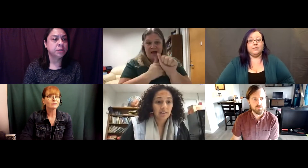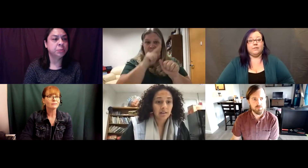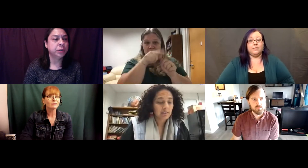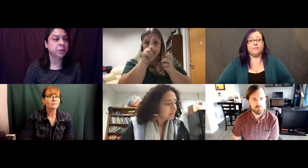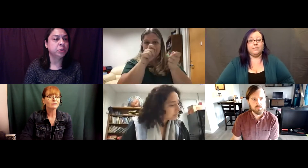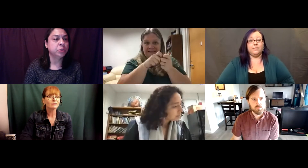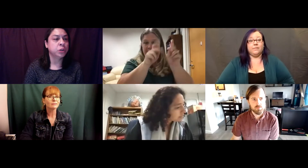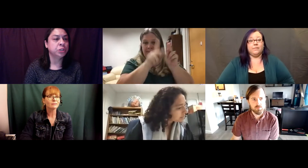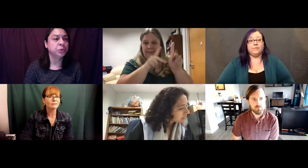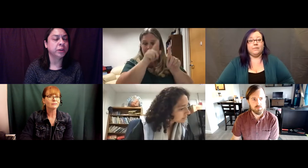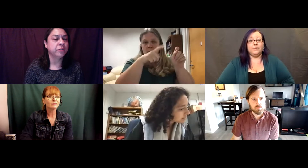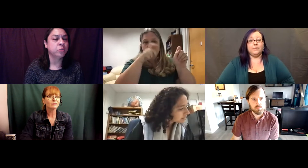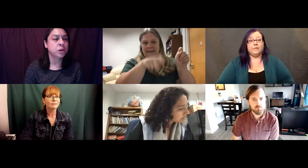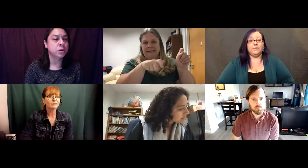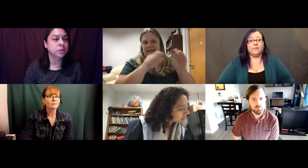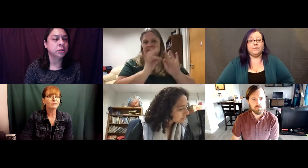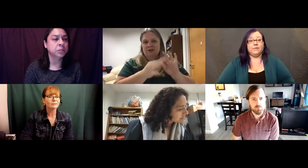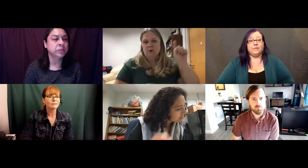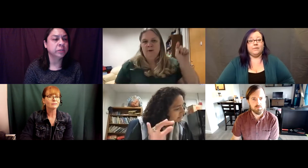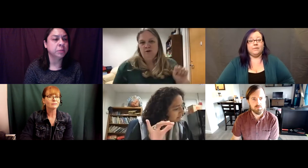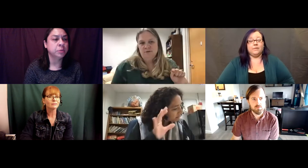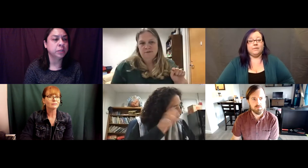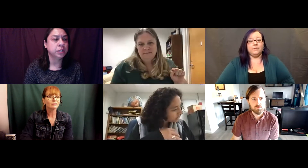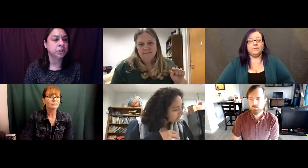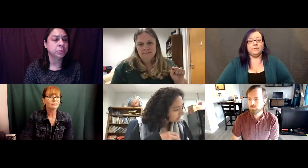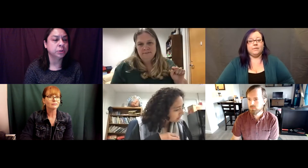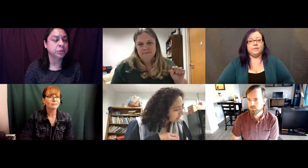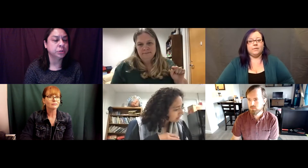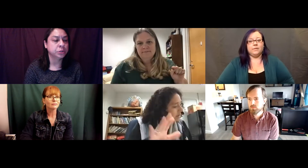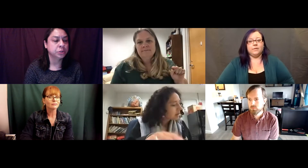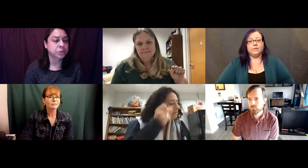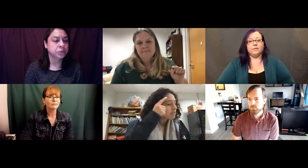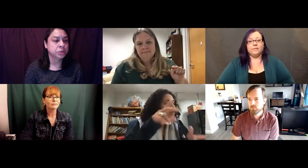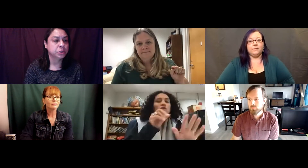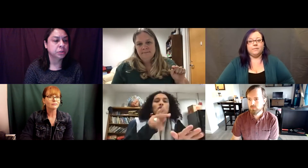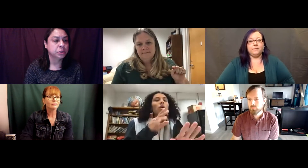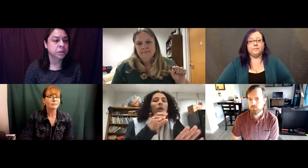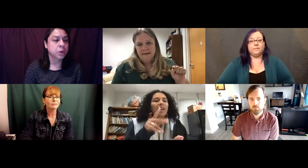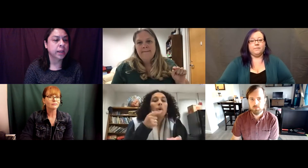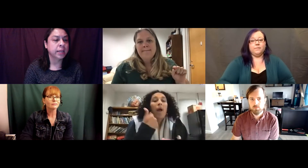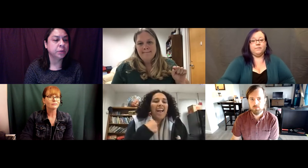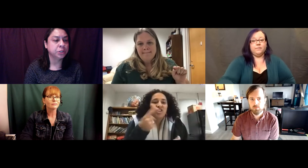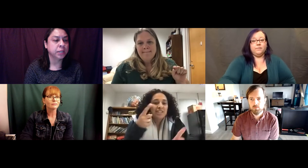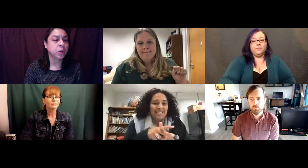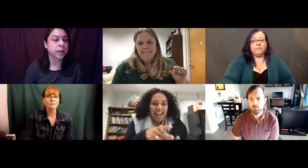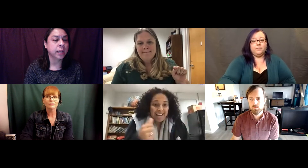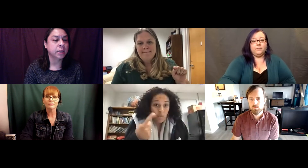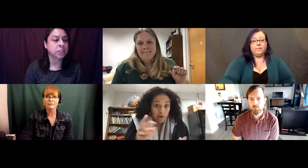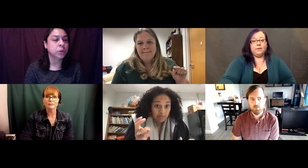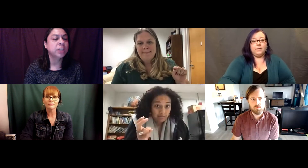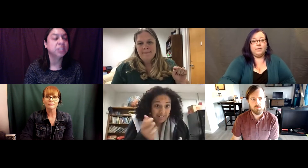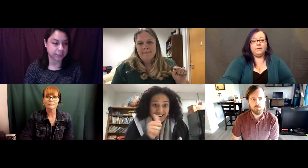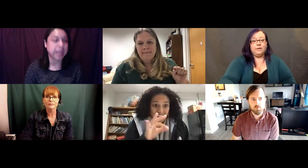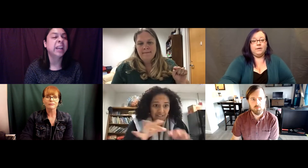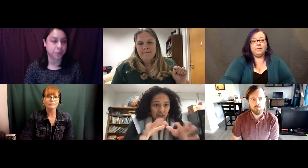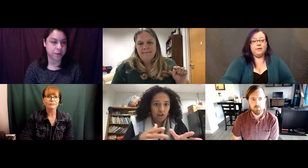I'm just putting them in group 1, 2, 3, and 4. Those specific people need the interpreters. Okay, I get what you're saying. Okay, so